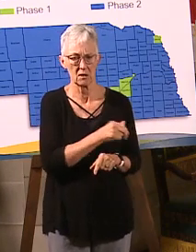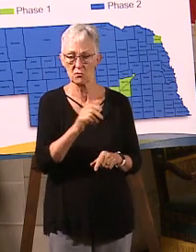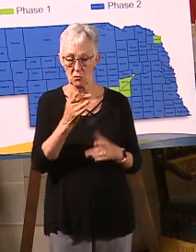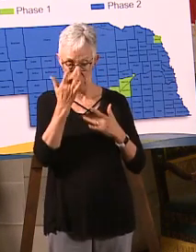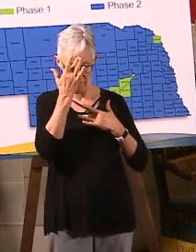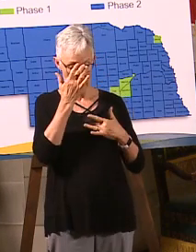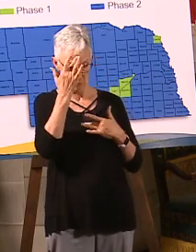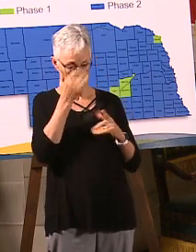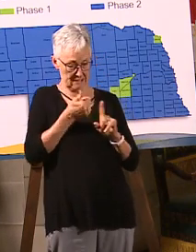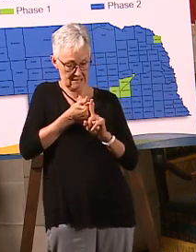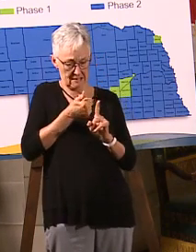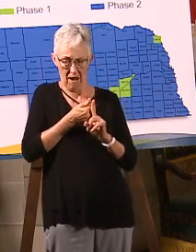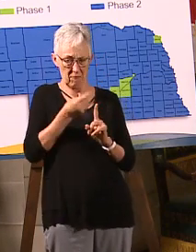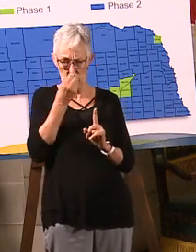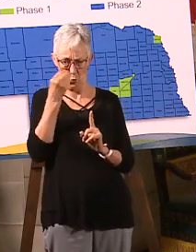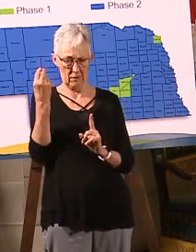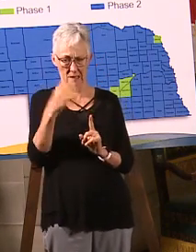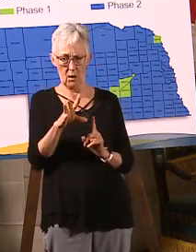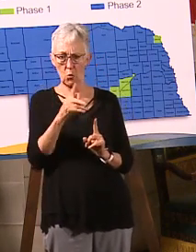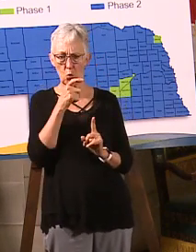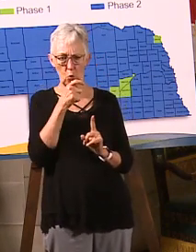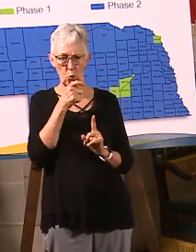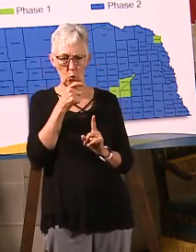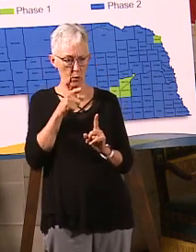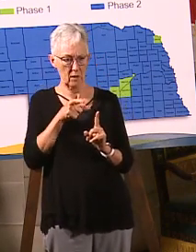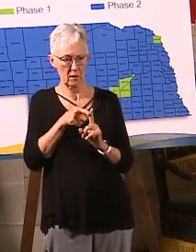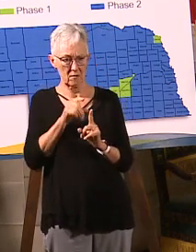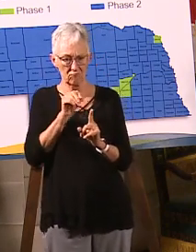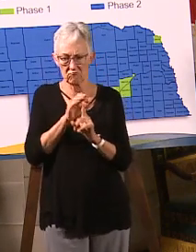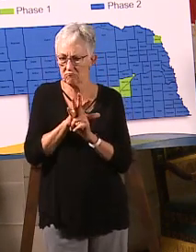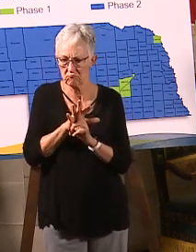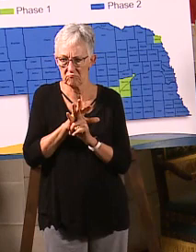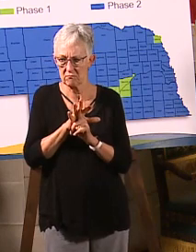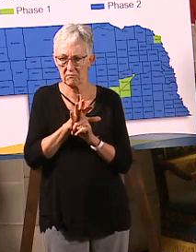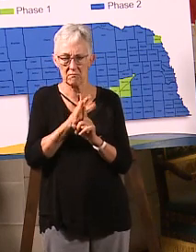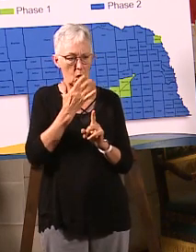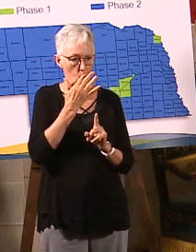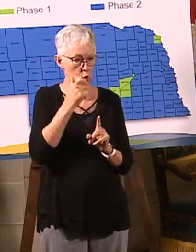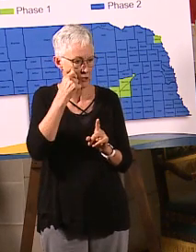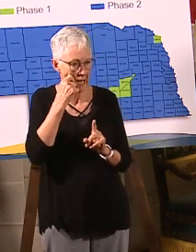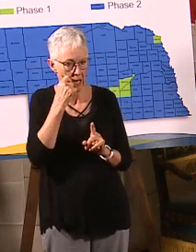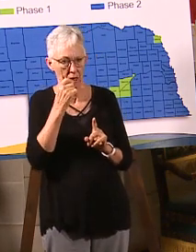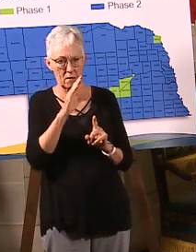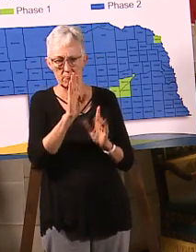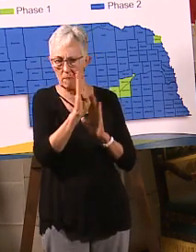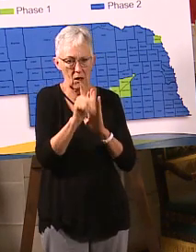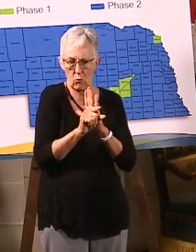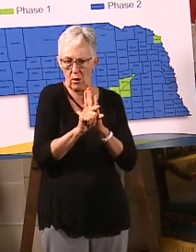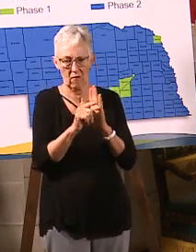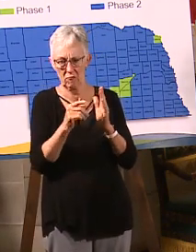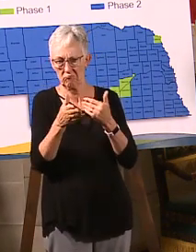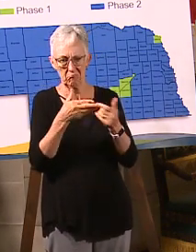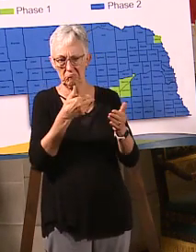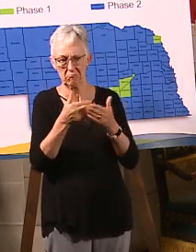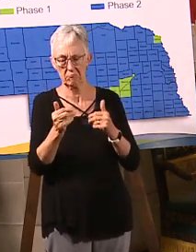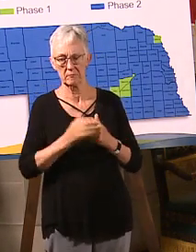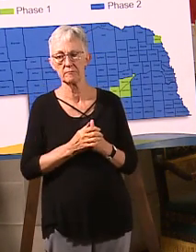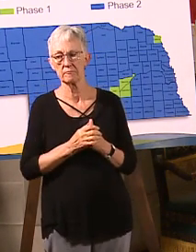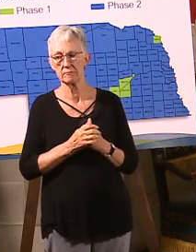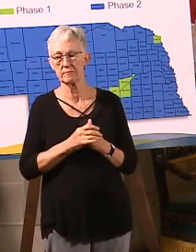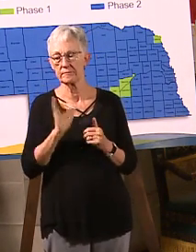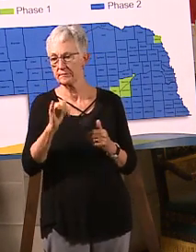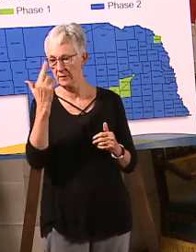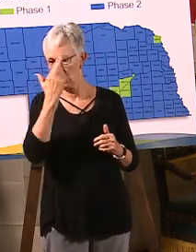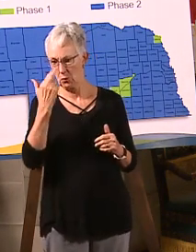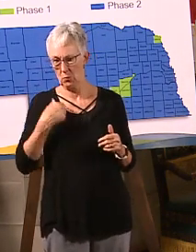you. And again, that's why we need people to continue to practice our good physical